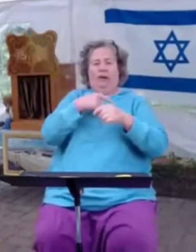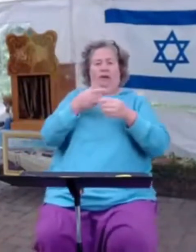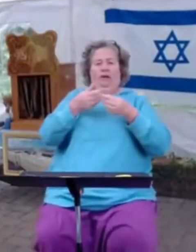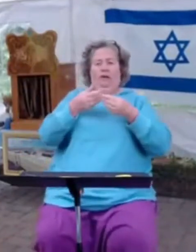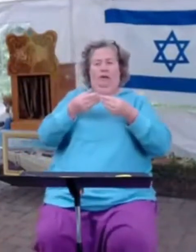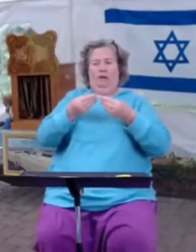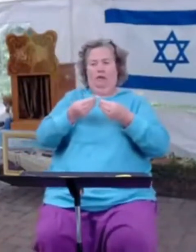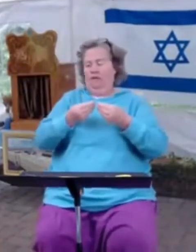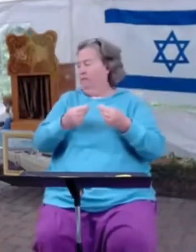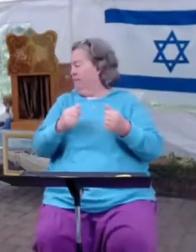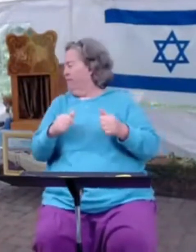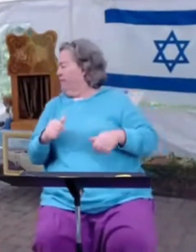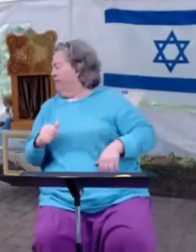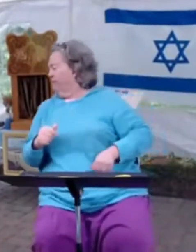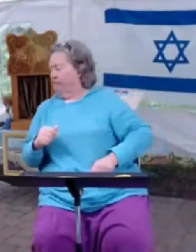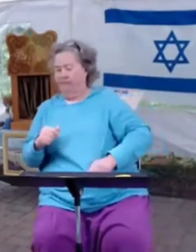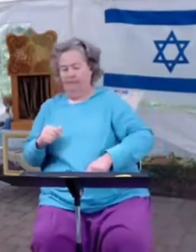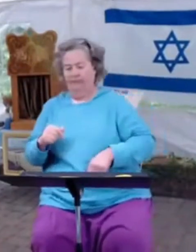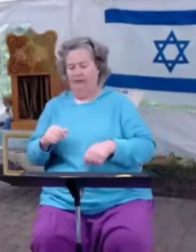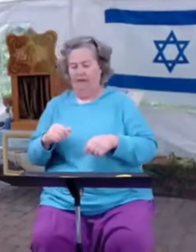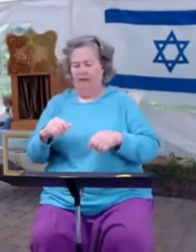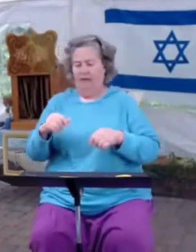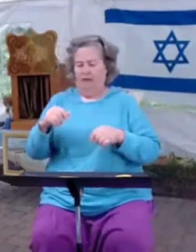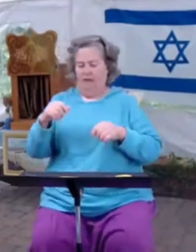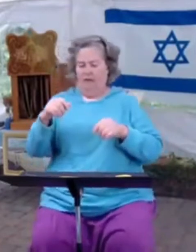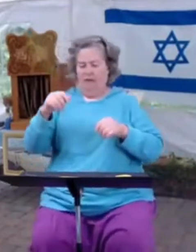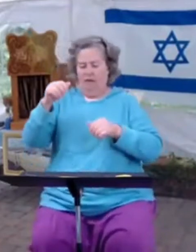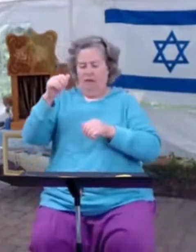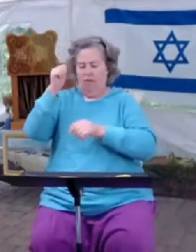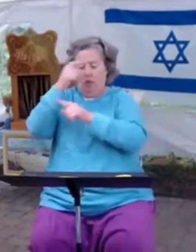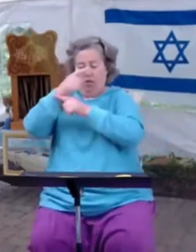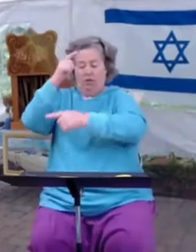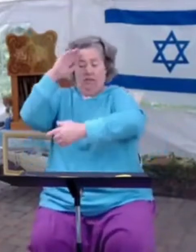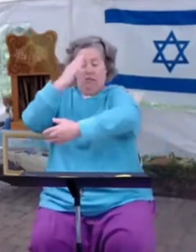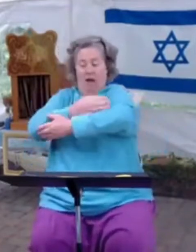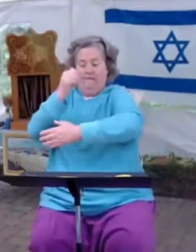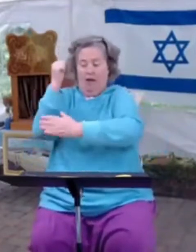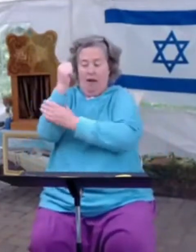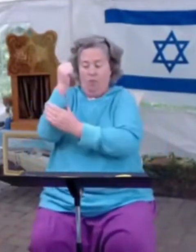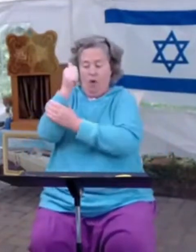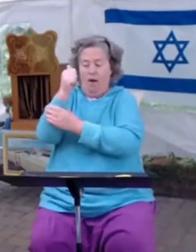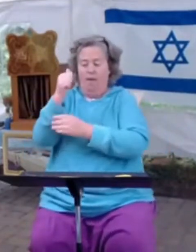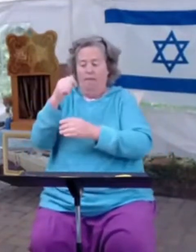to that in the society around us, to the lifestyle of society around us.